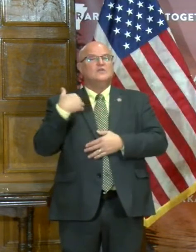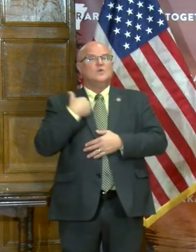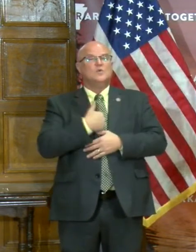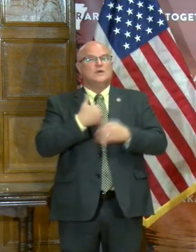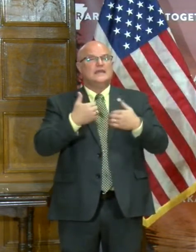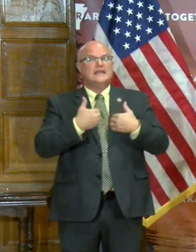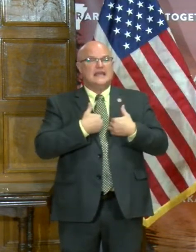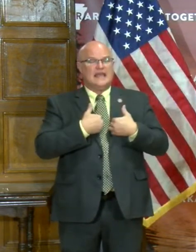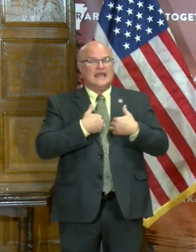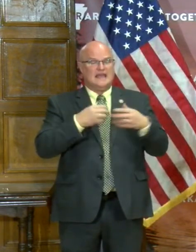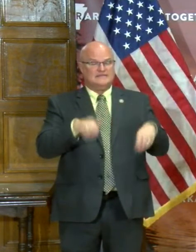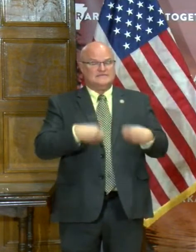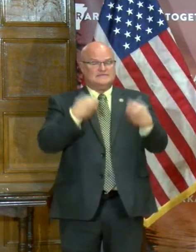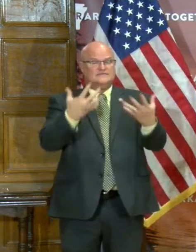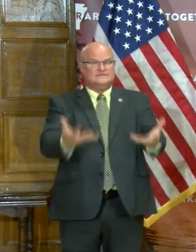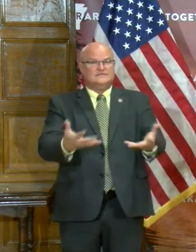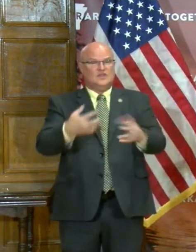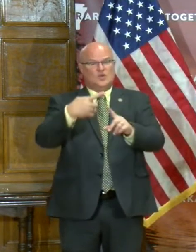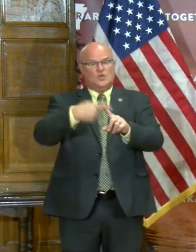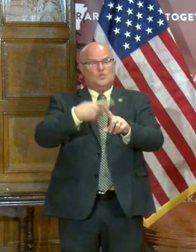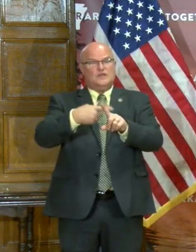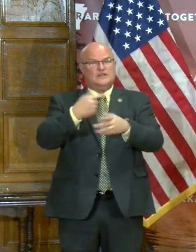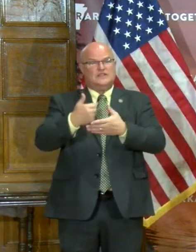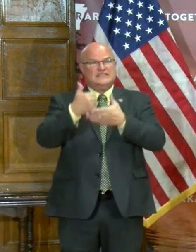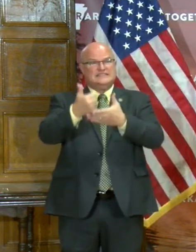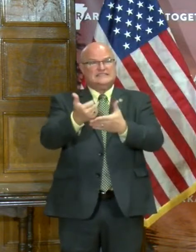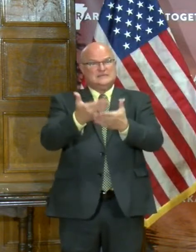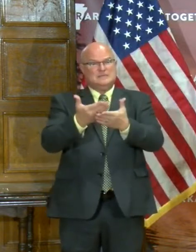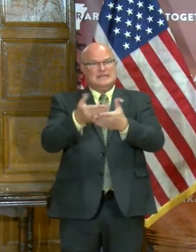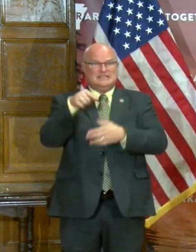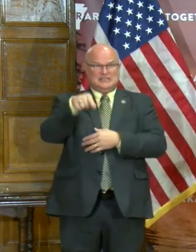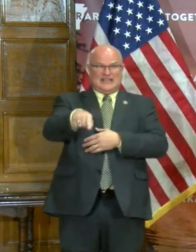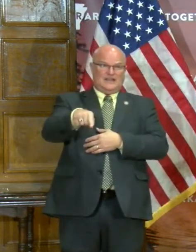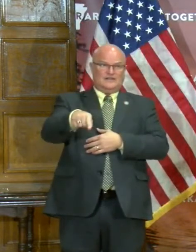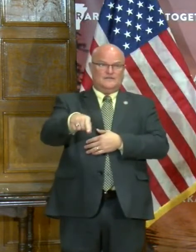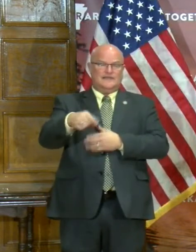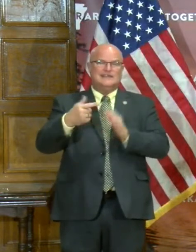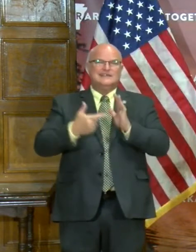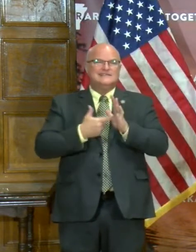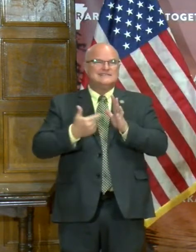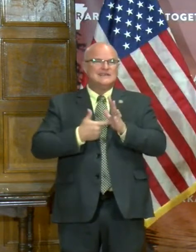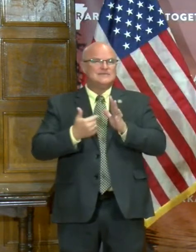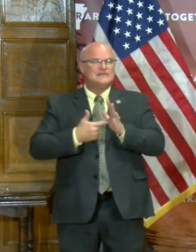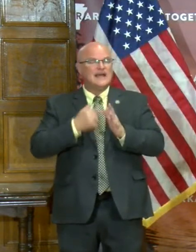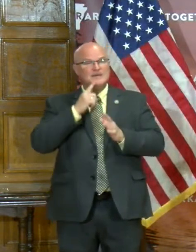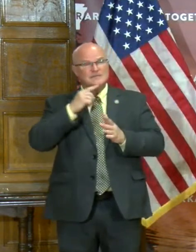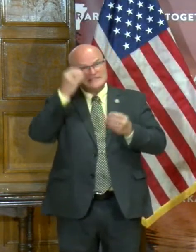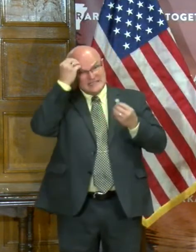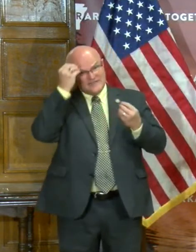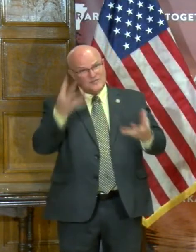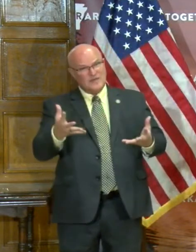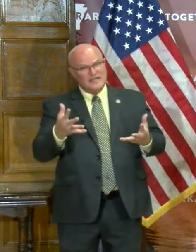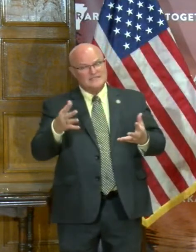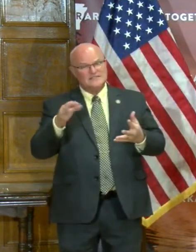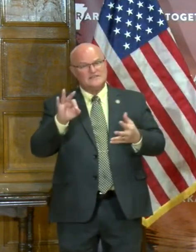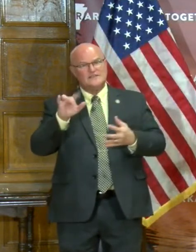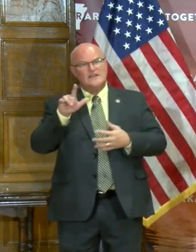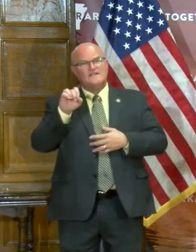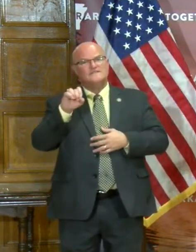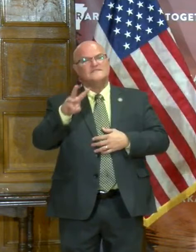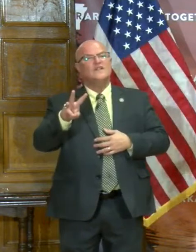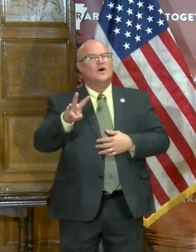have freed up rental assistance funds to. And so sometimes it's an information flow. It